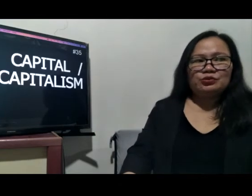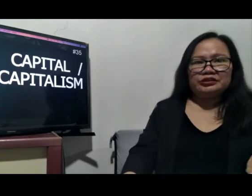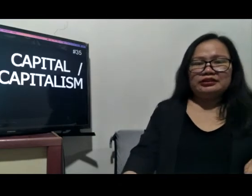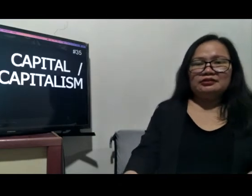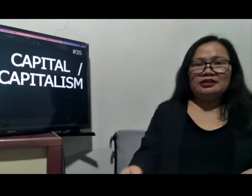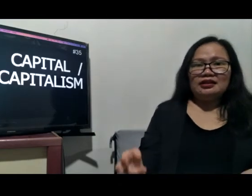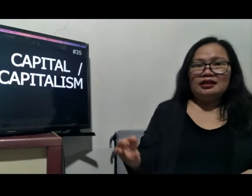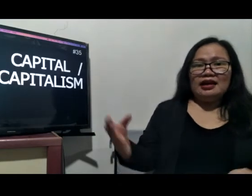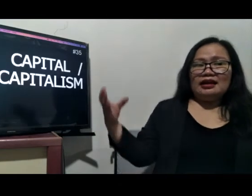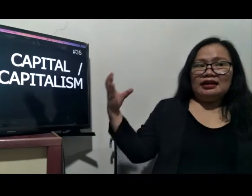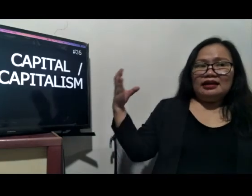word.